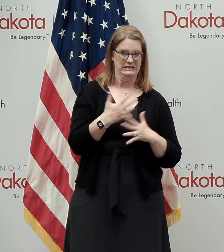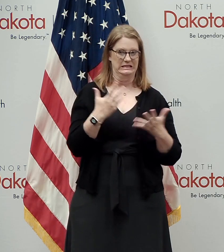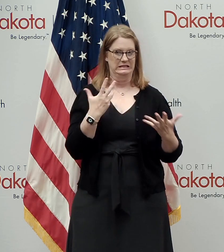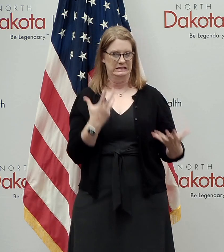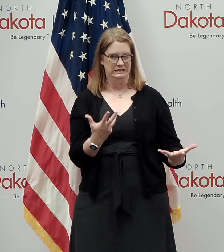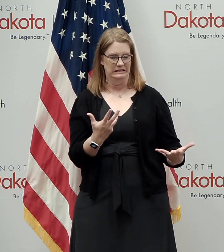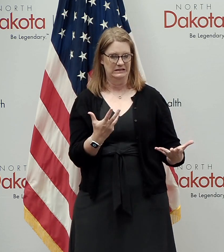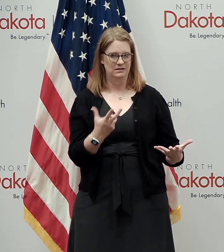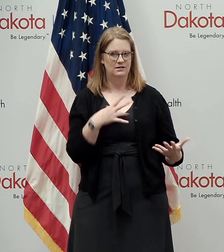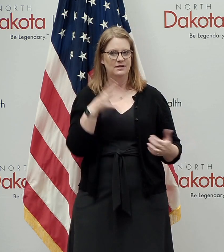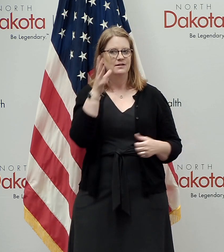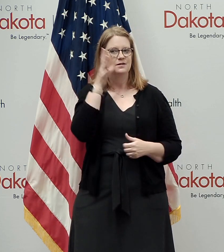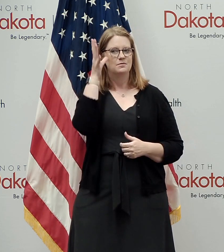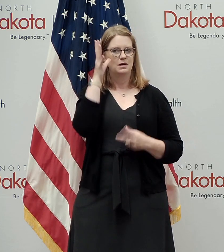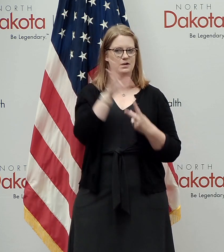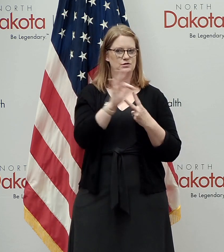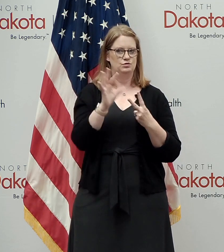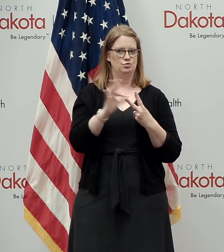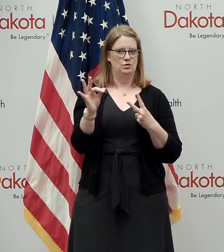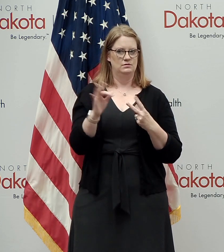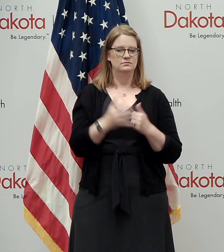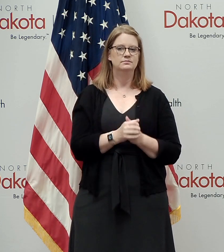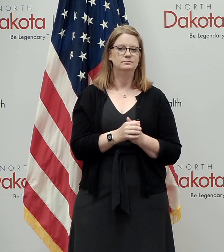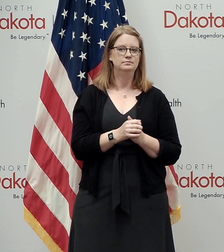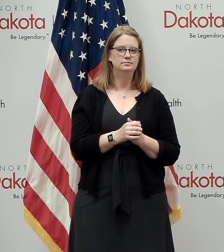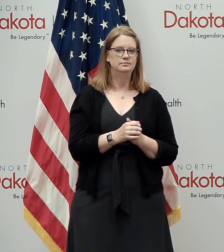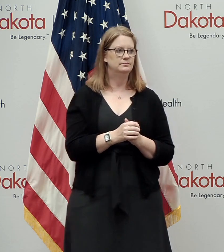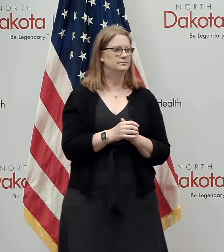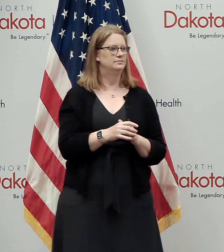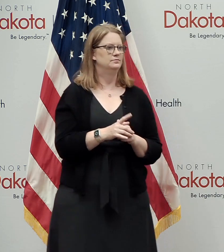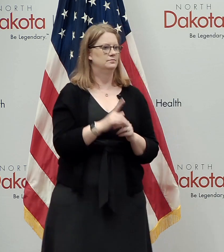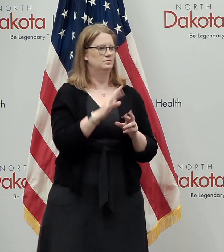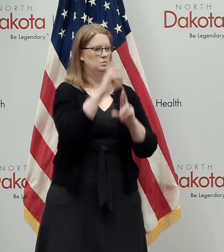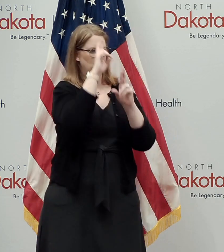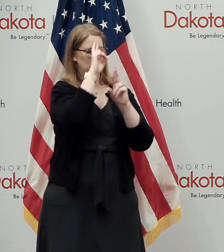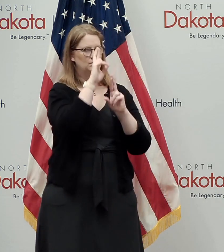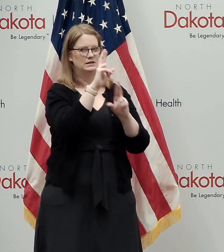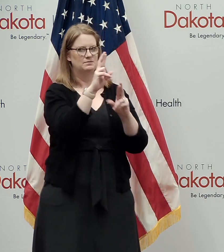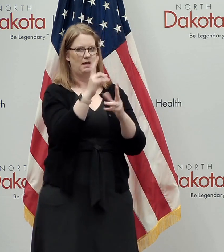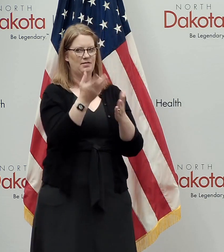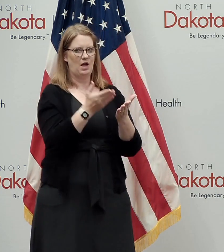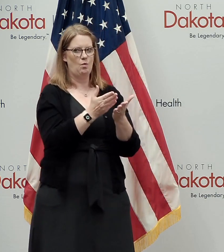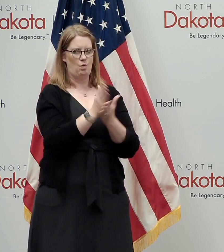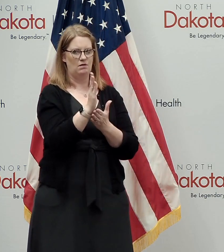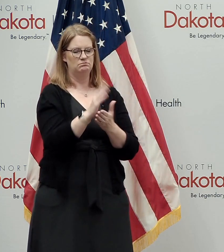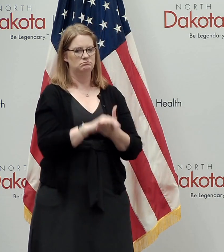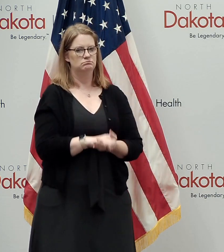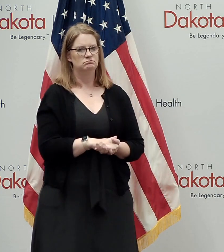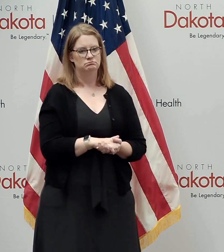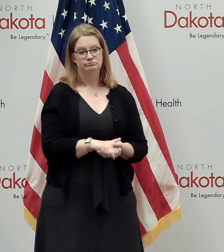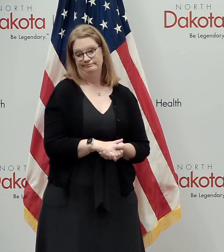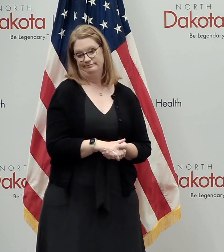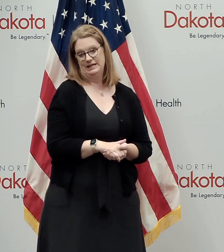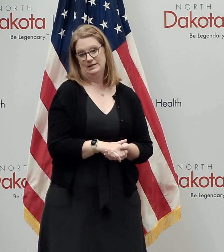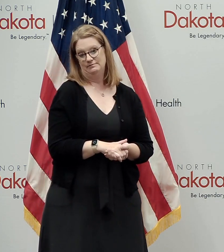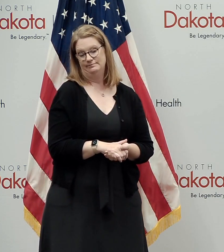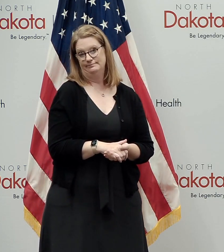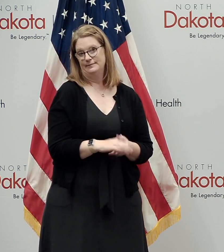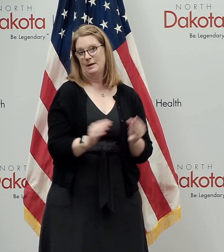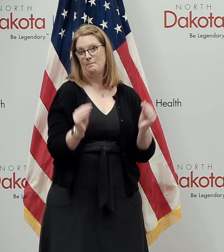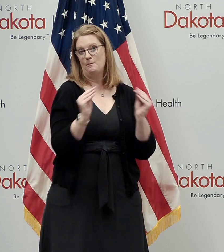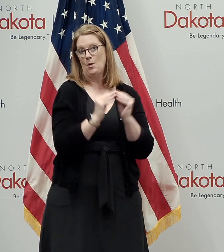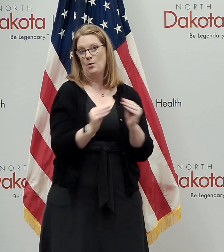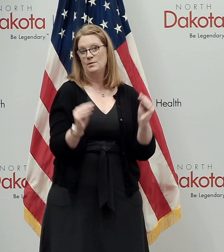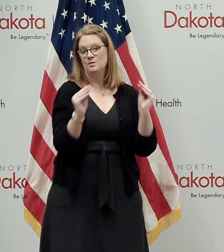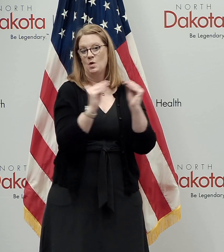then that's a parent's choice that they can make to do that. And we respect that right. And I expect that we may see more incidences of